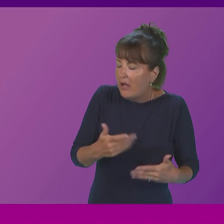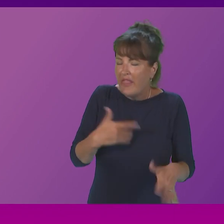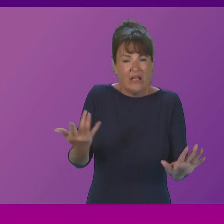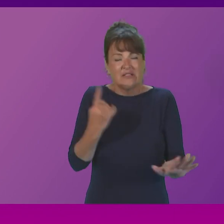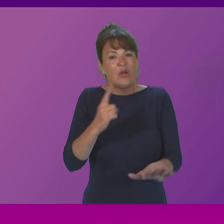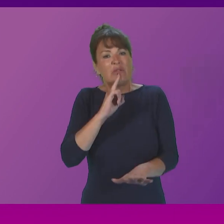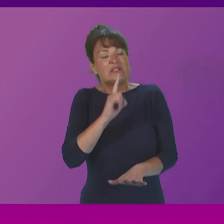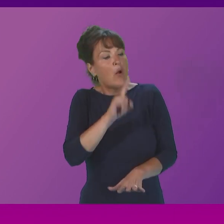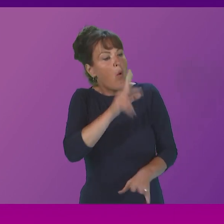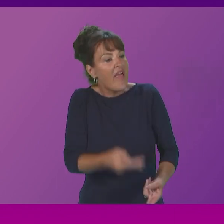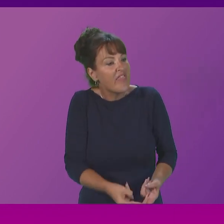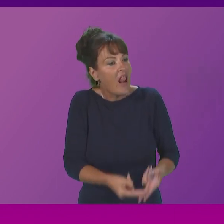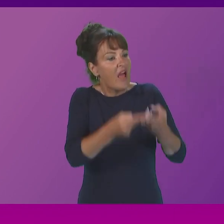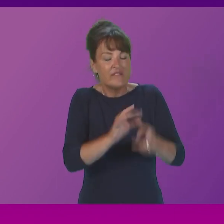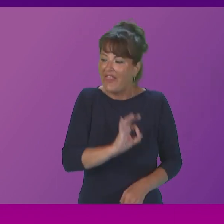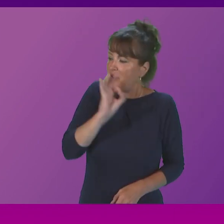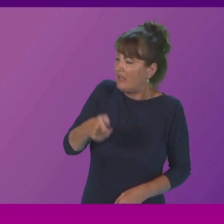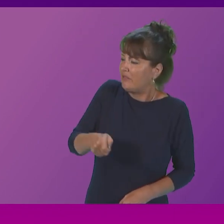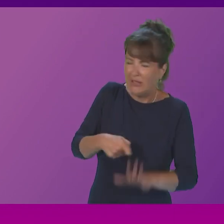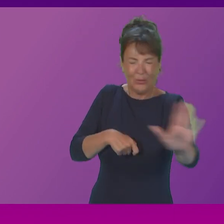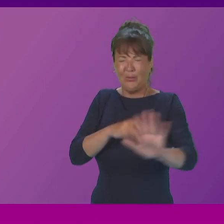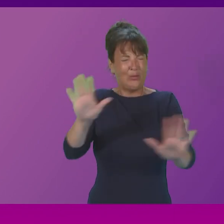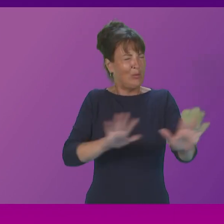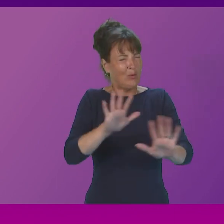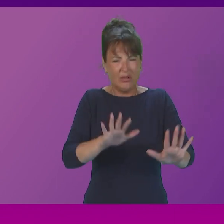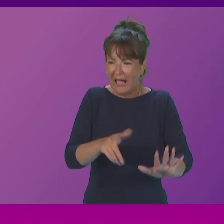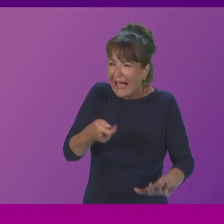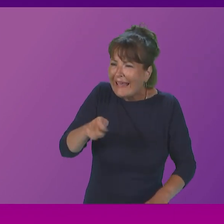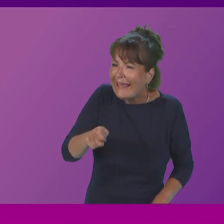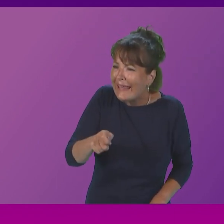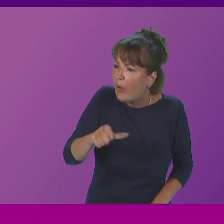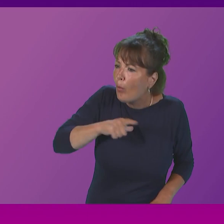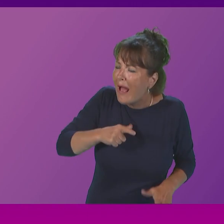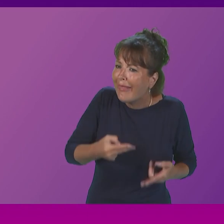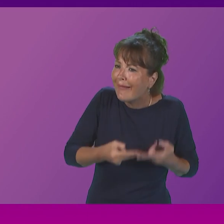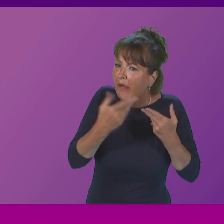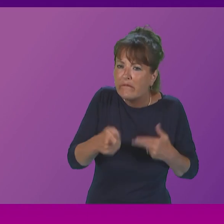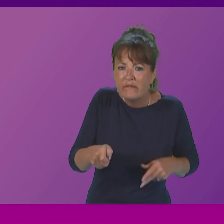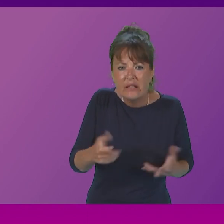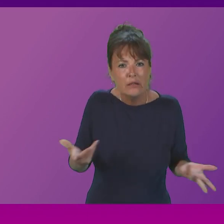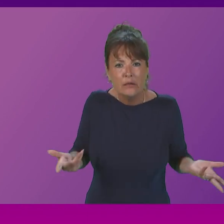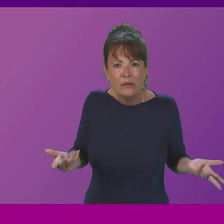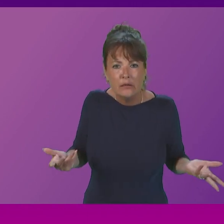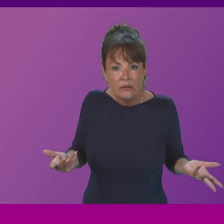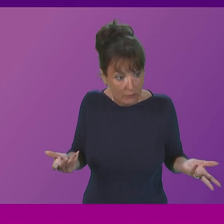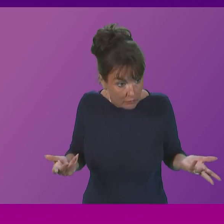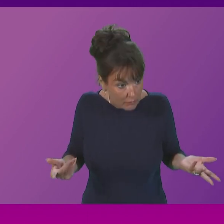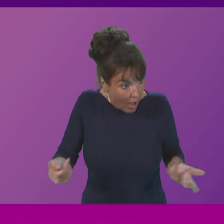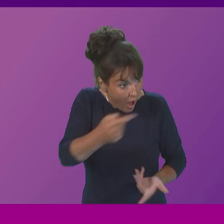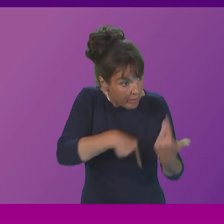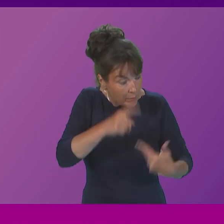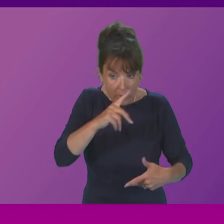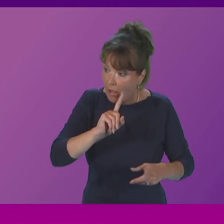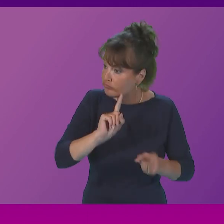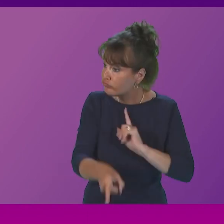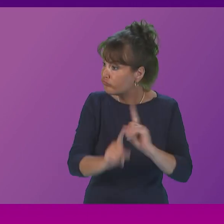mentioned, and then there's a lift, and you'll ask for the key, and then they'll take... And I went, wait a minute, a key? So why has the lift got a key in it? Like, is everyone else just walking in and